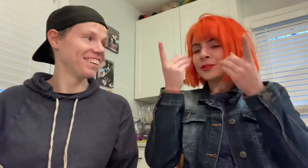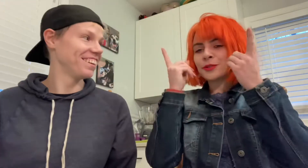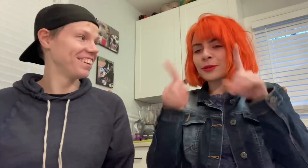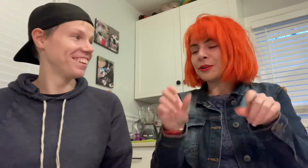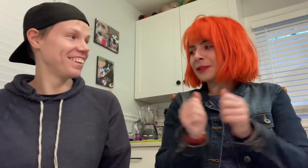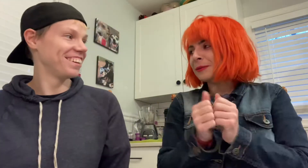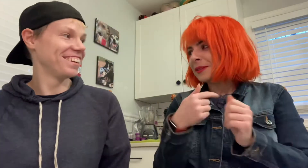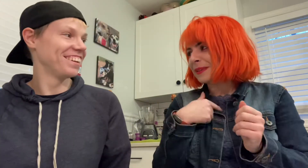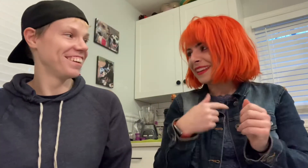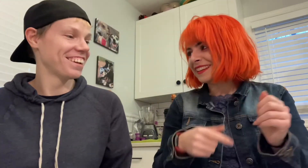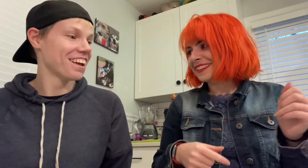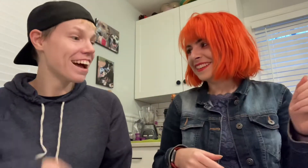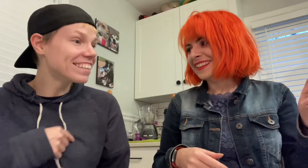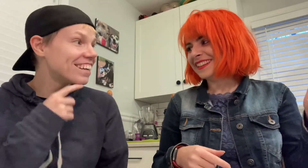Don't agree with me. I did you.